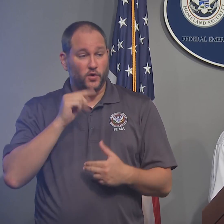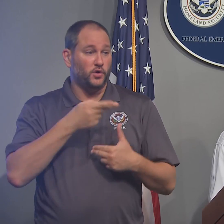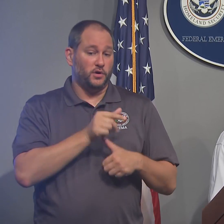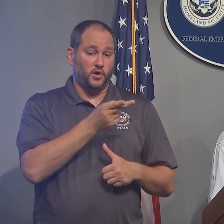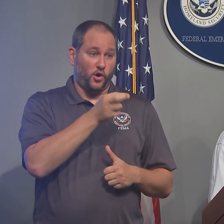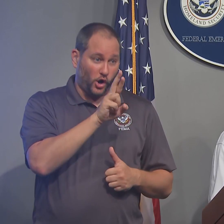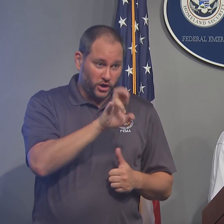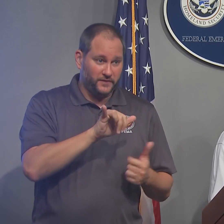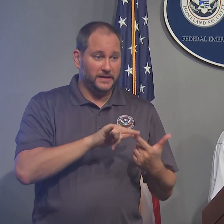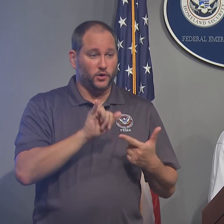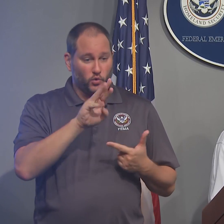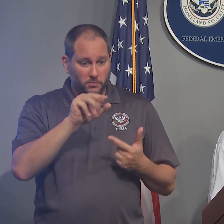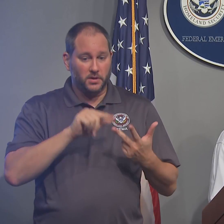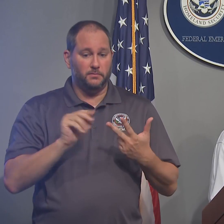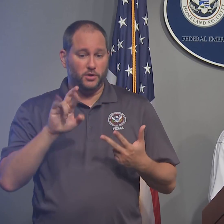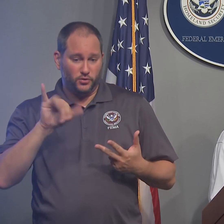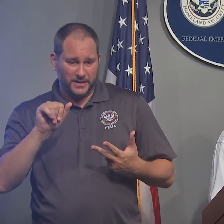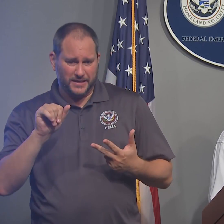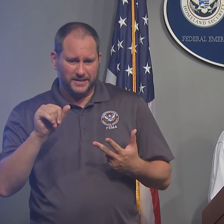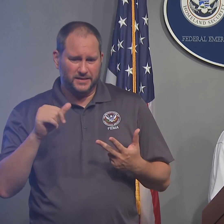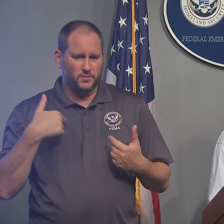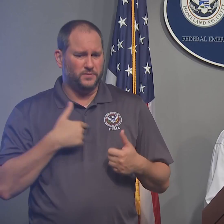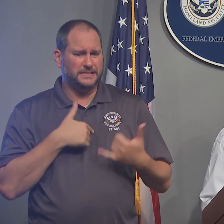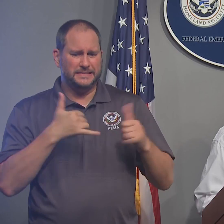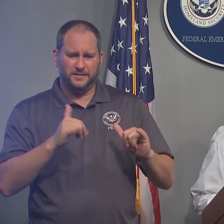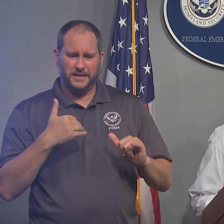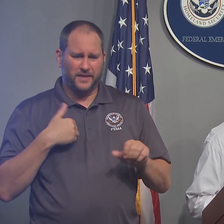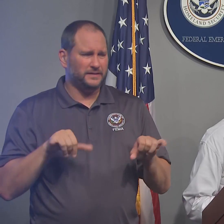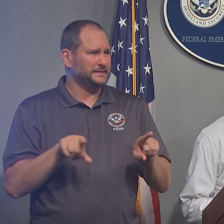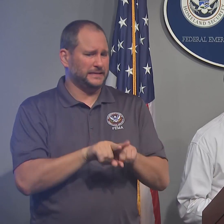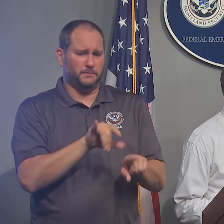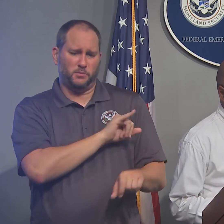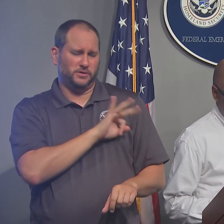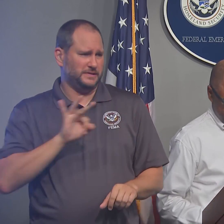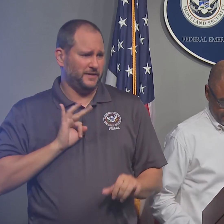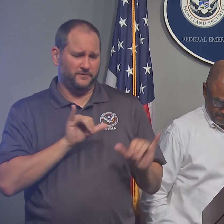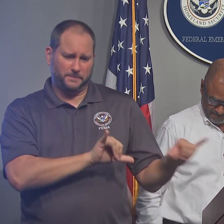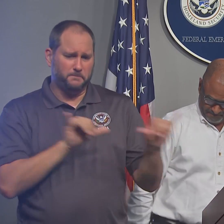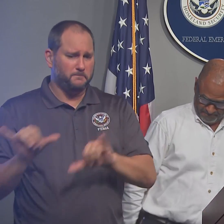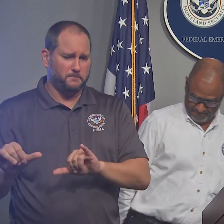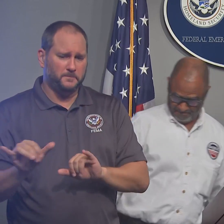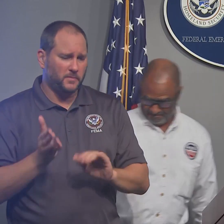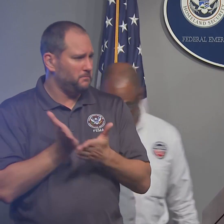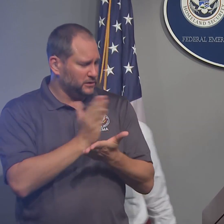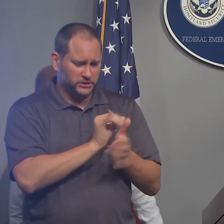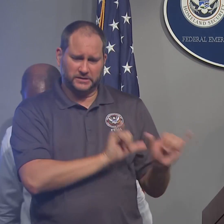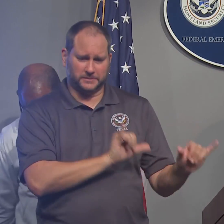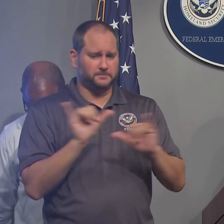and the California wildfires confronted us, and we're prepared to move. All right.